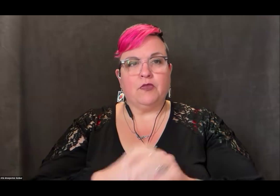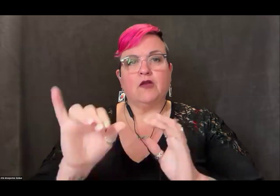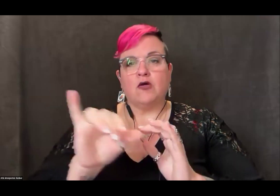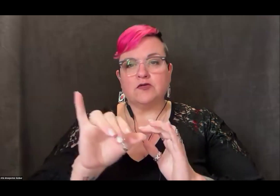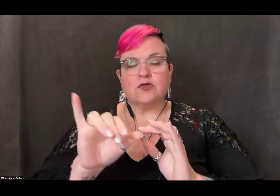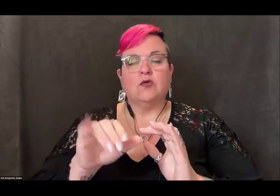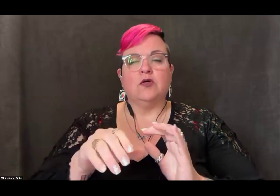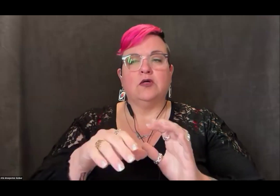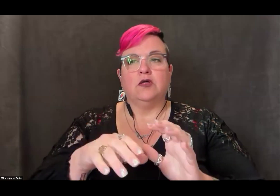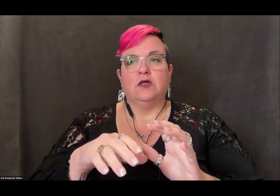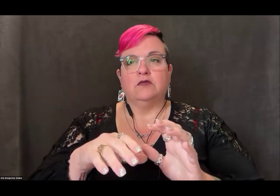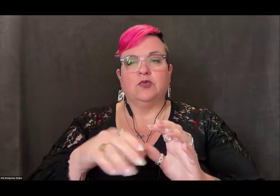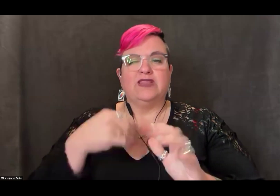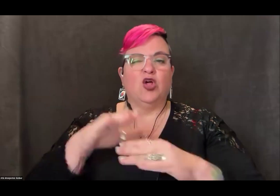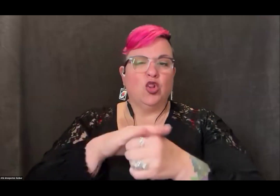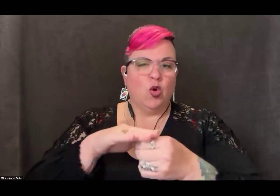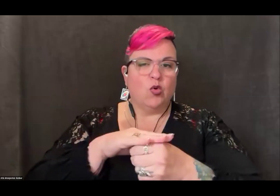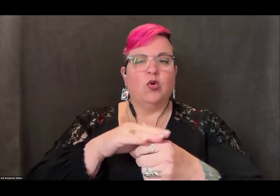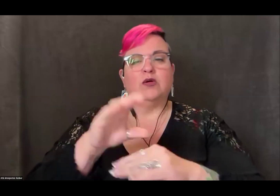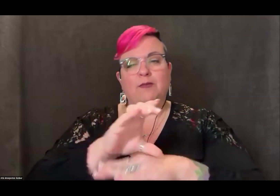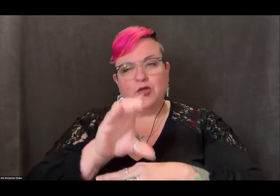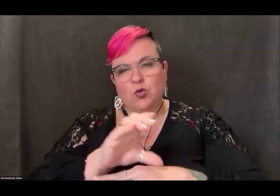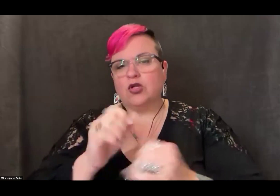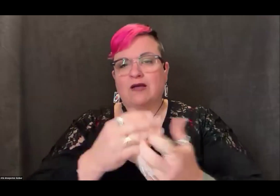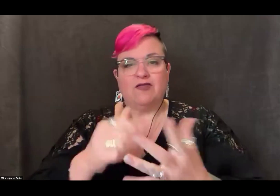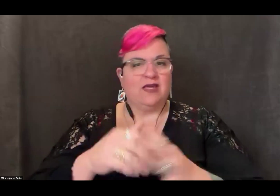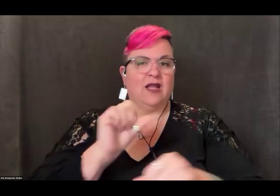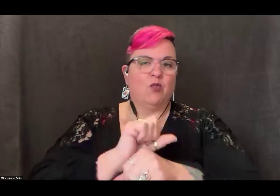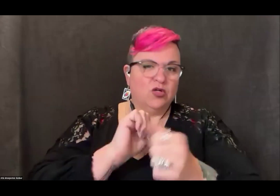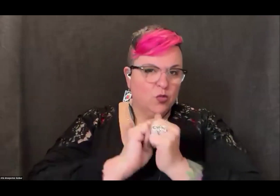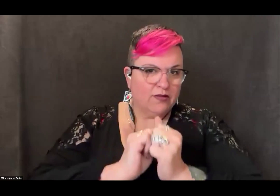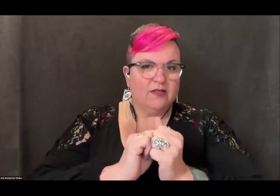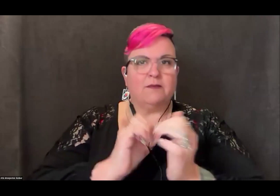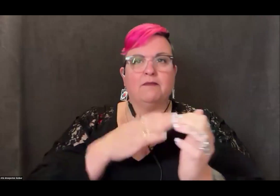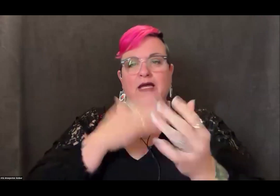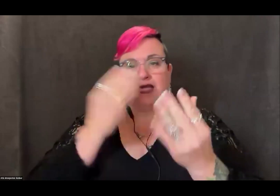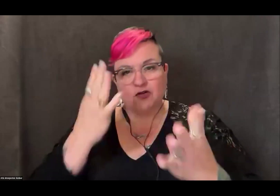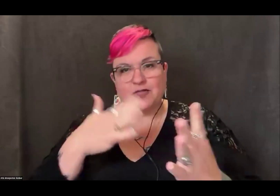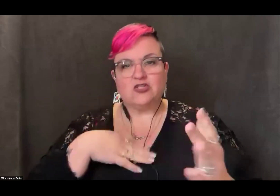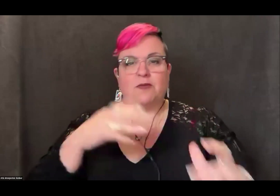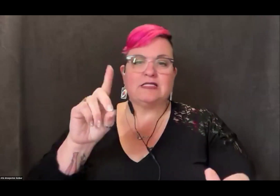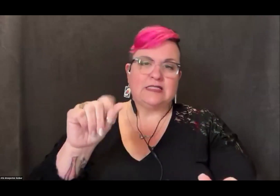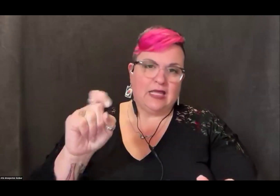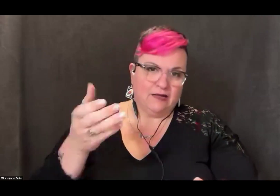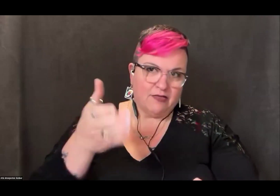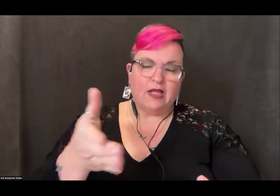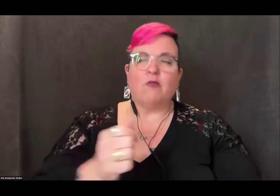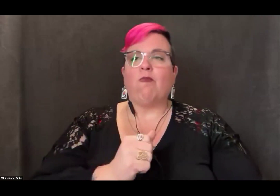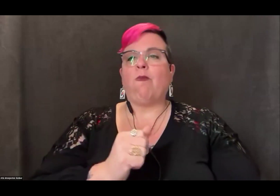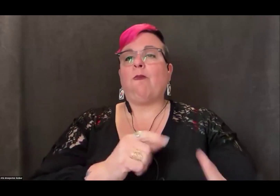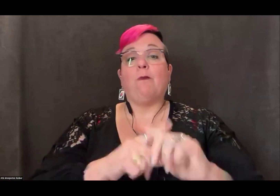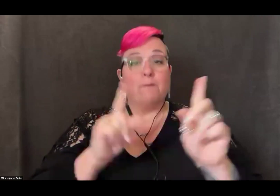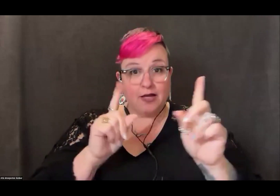taking it local on the computer. So I'm not I'm there with my information and my data.